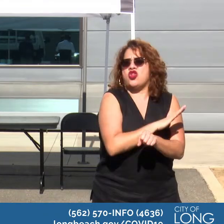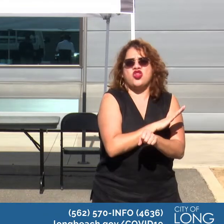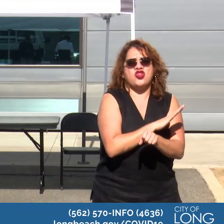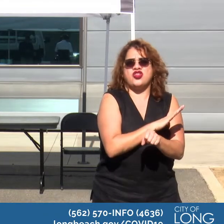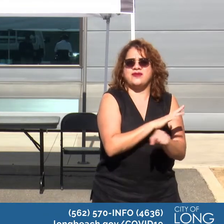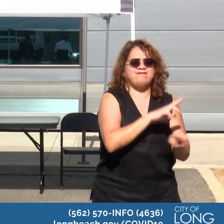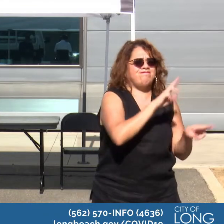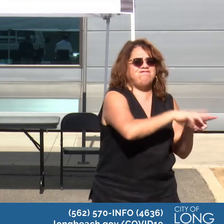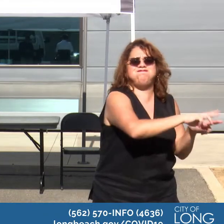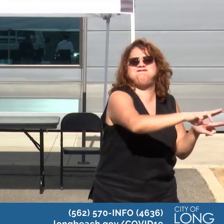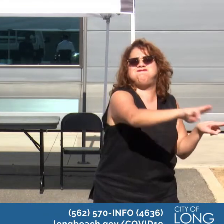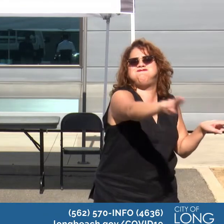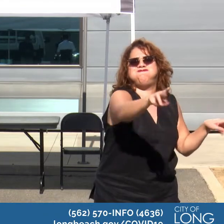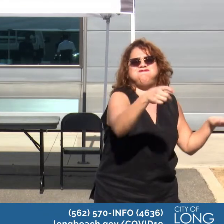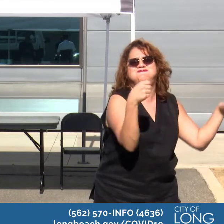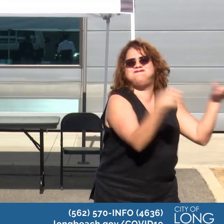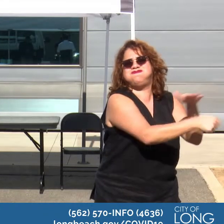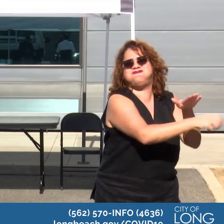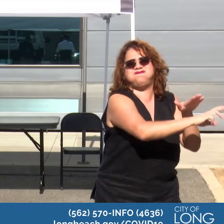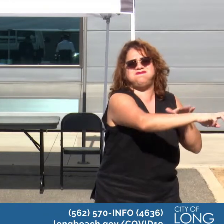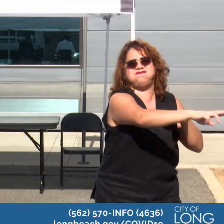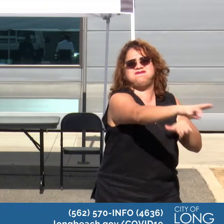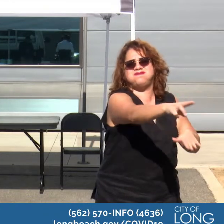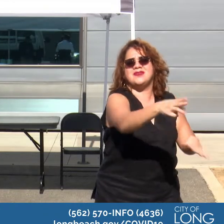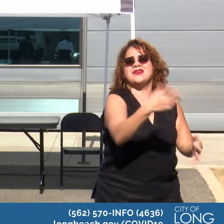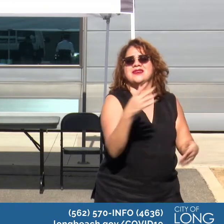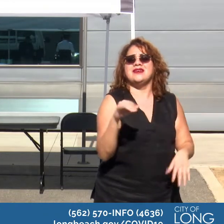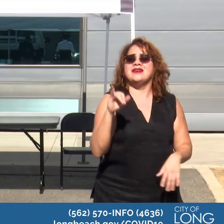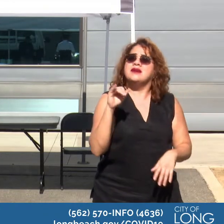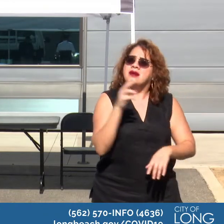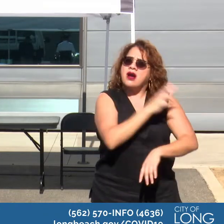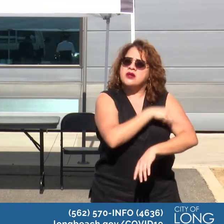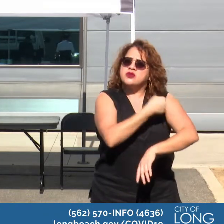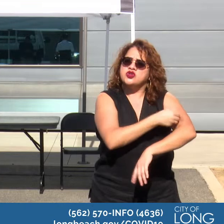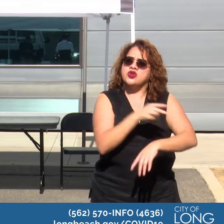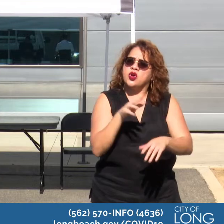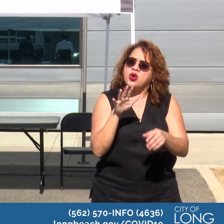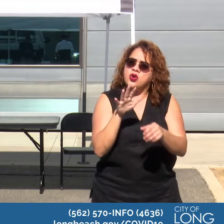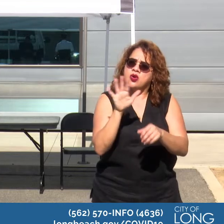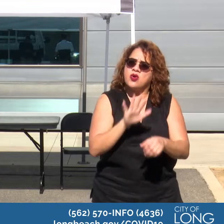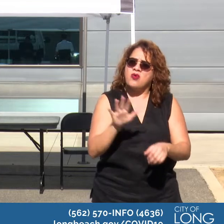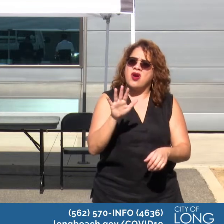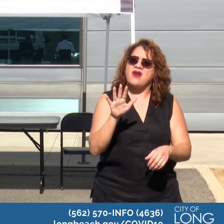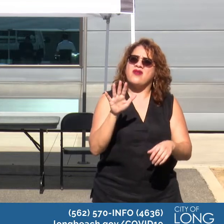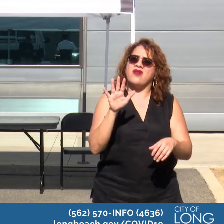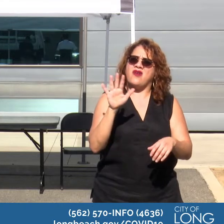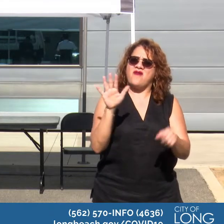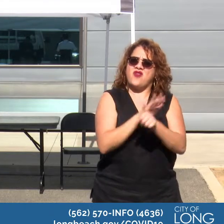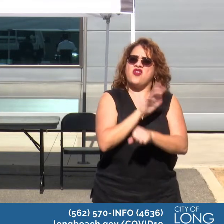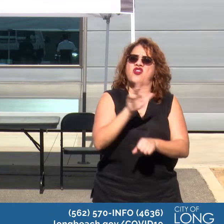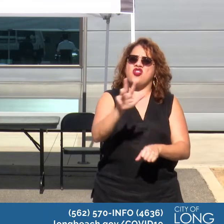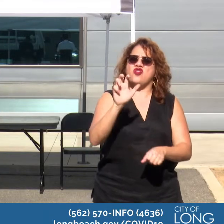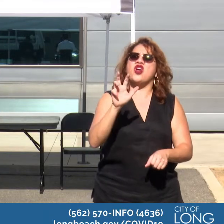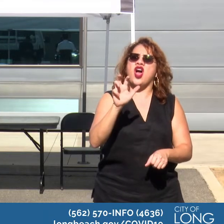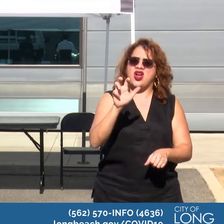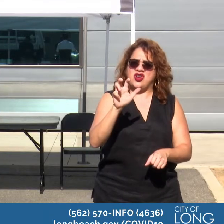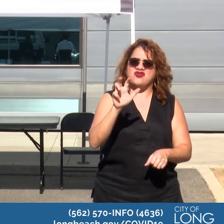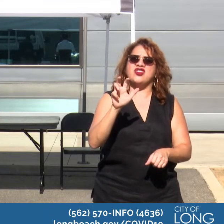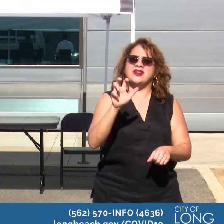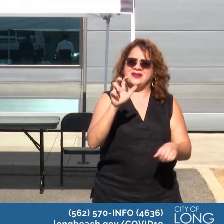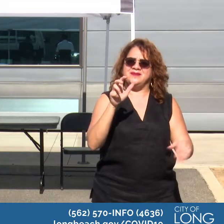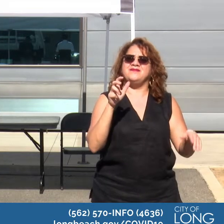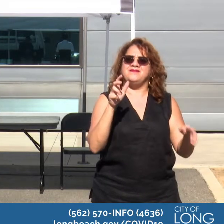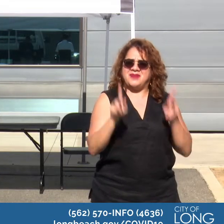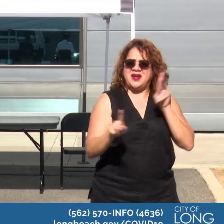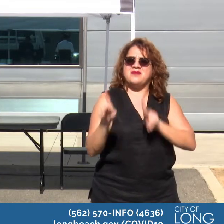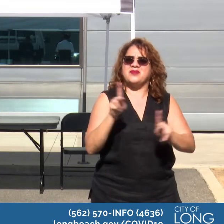our hospitalizations are approaching 300 with people actually with COVID. And we know, of course, other folks are still using our